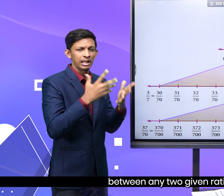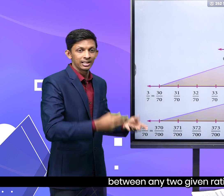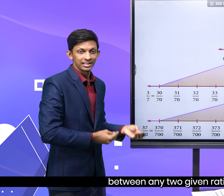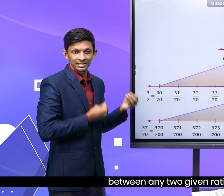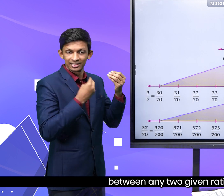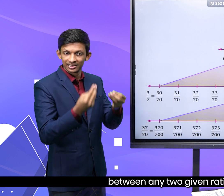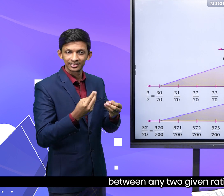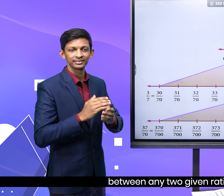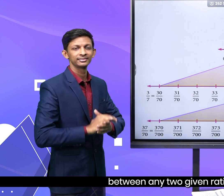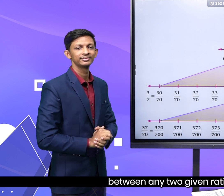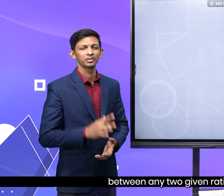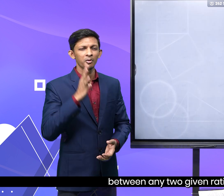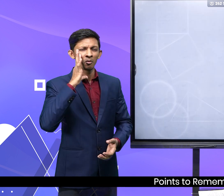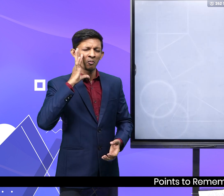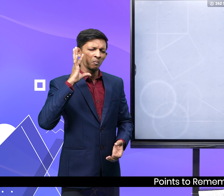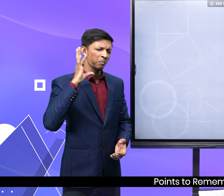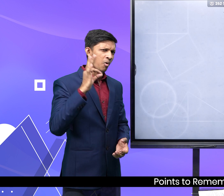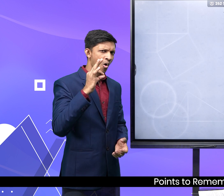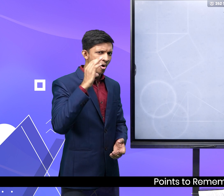numbers. Points to remember.